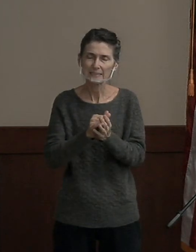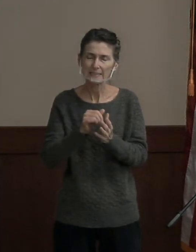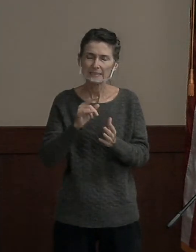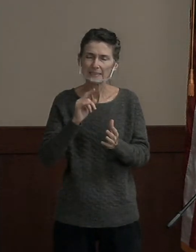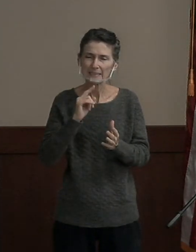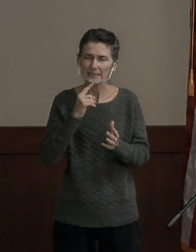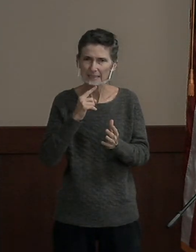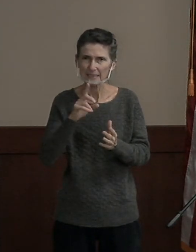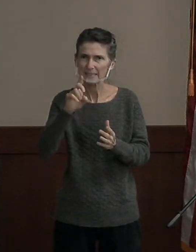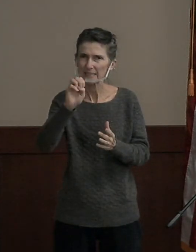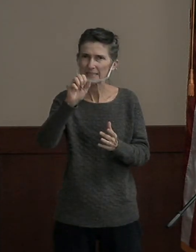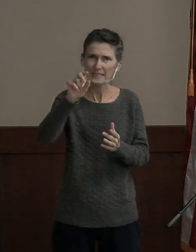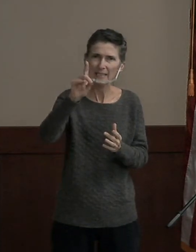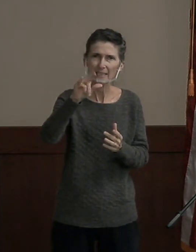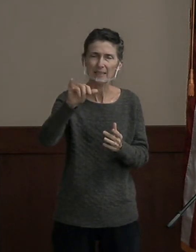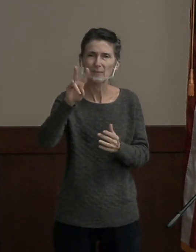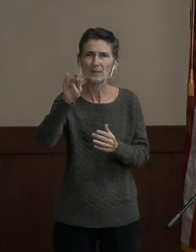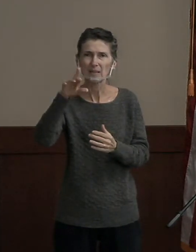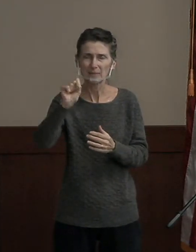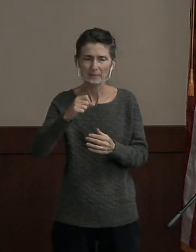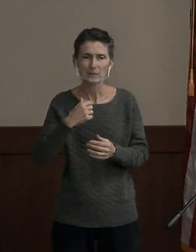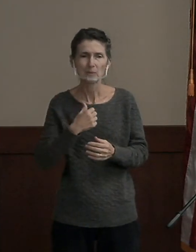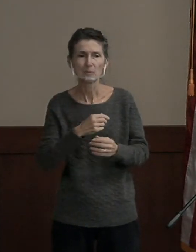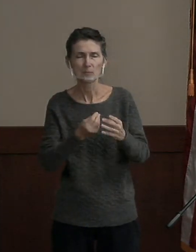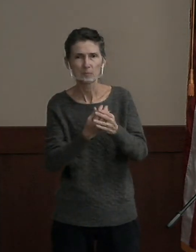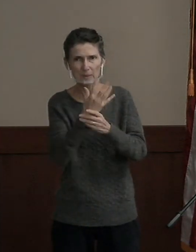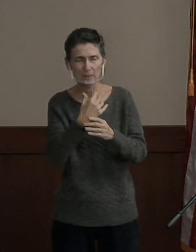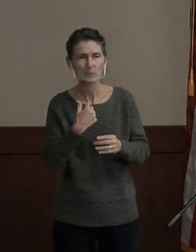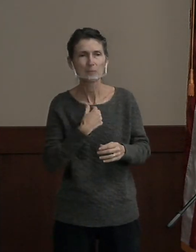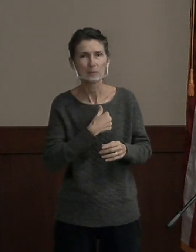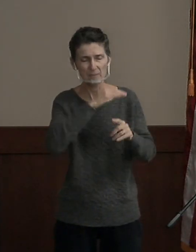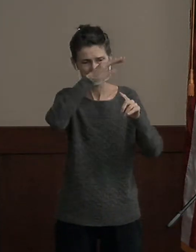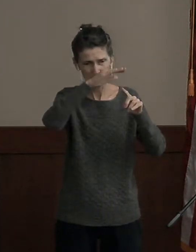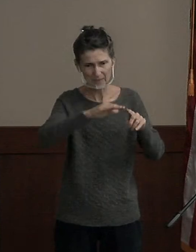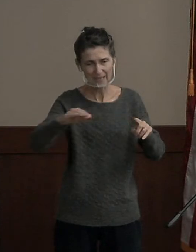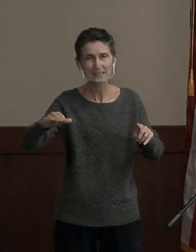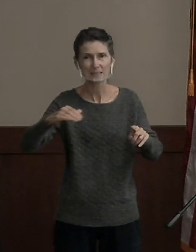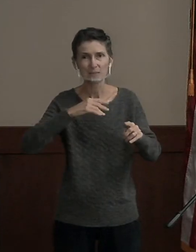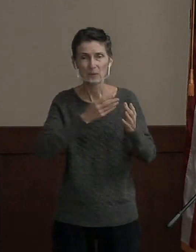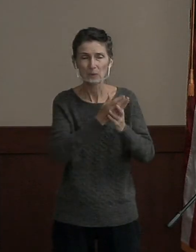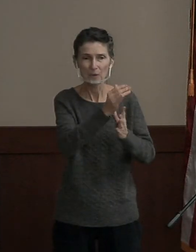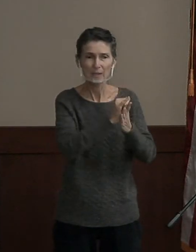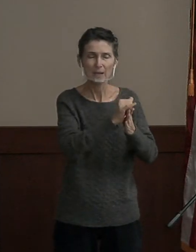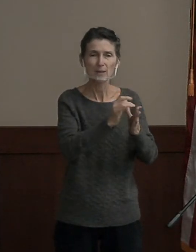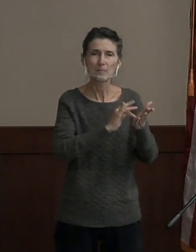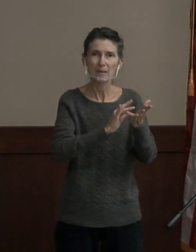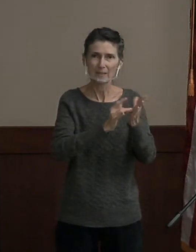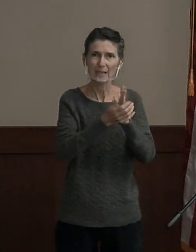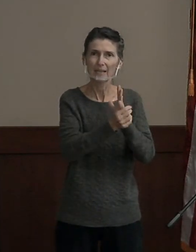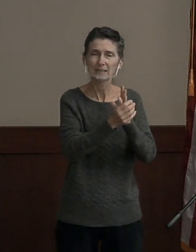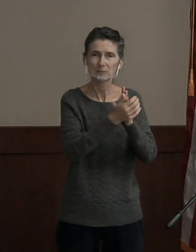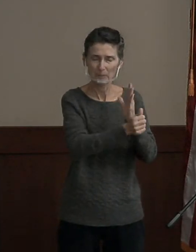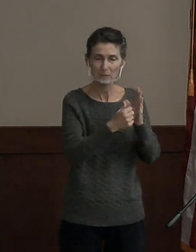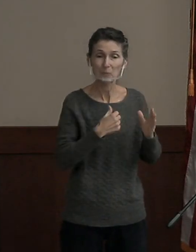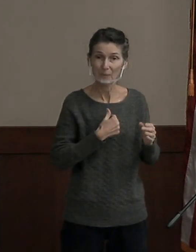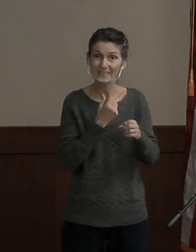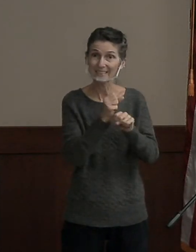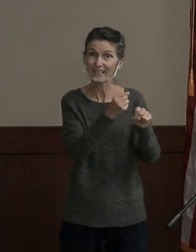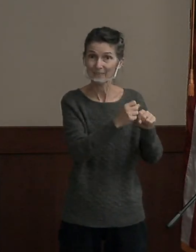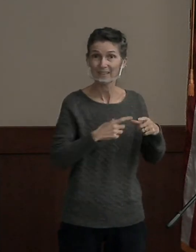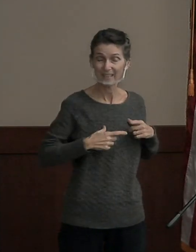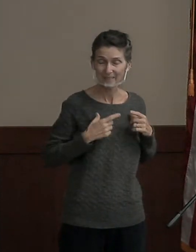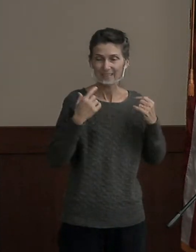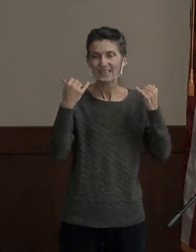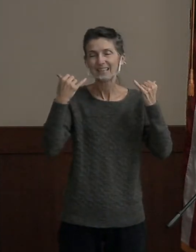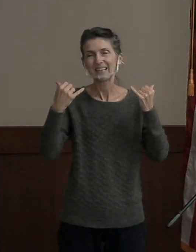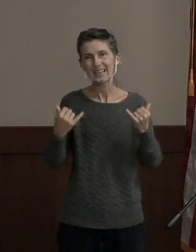the spring, we listened to public health and medical experts. We flattened the curve and we saved lives. Now we